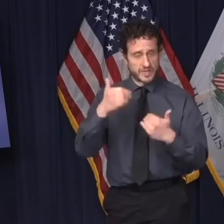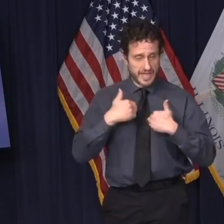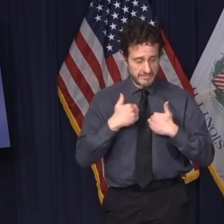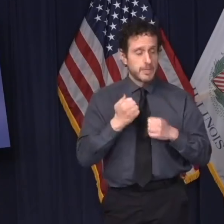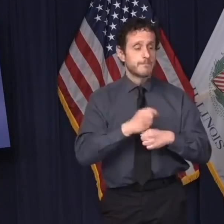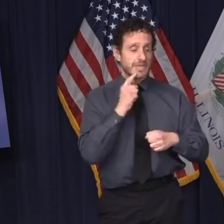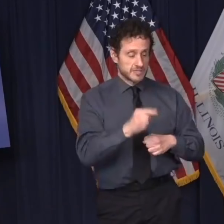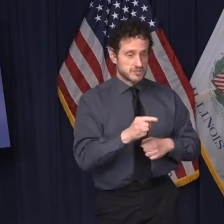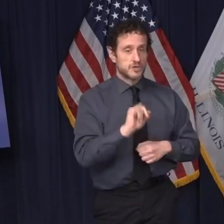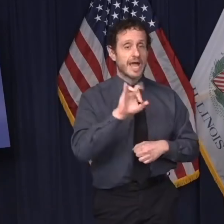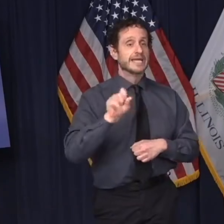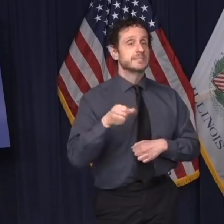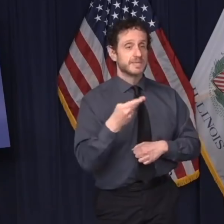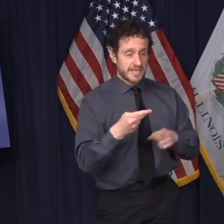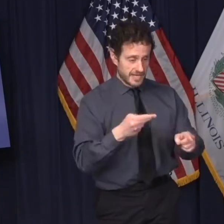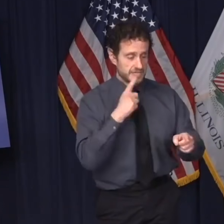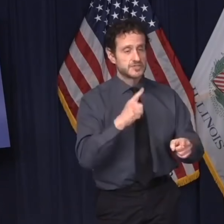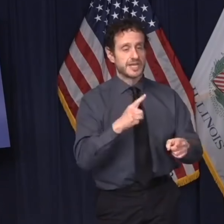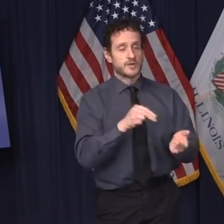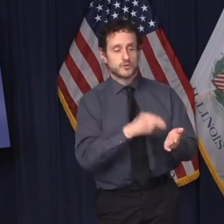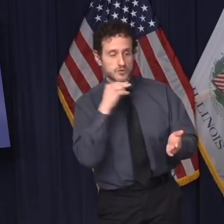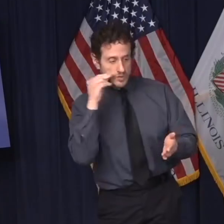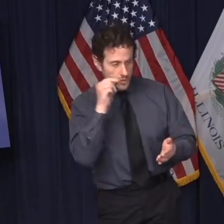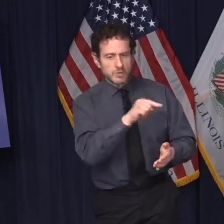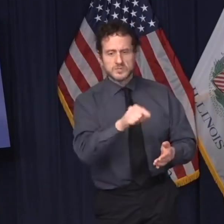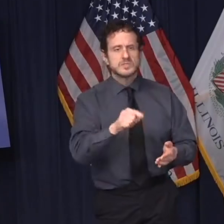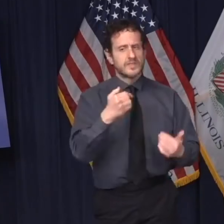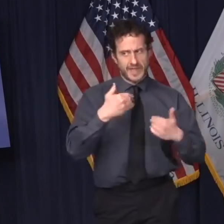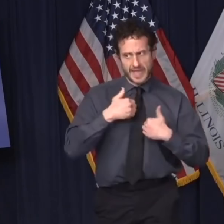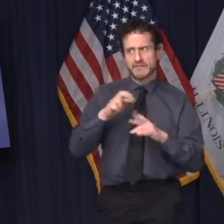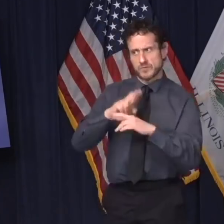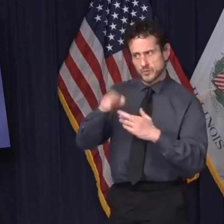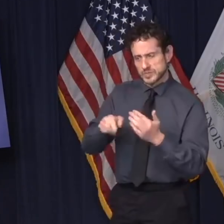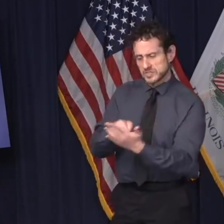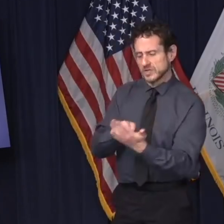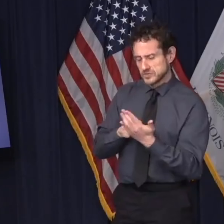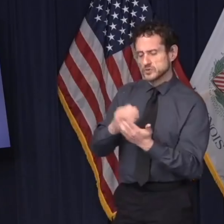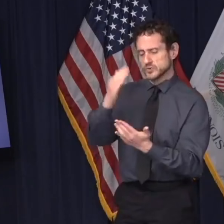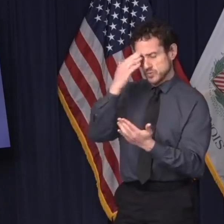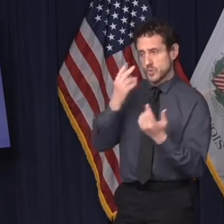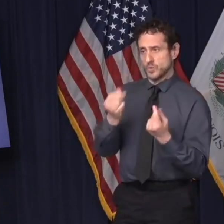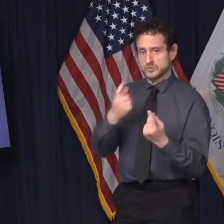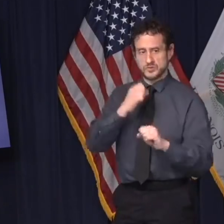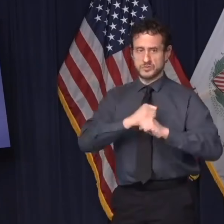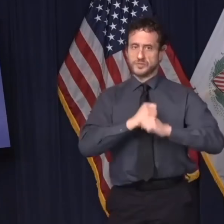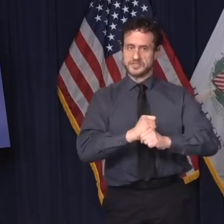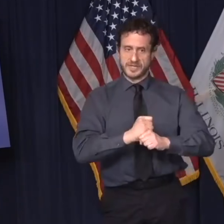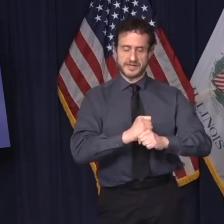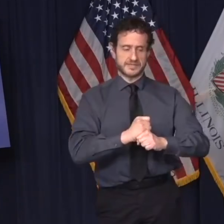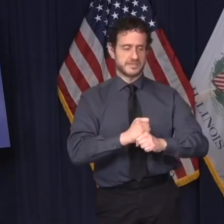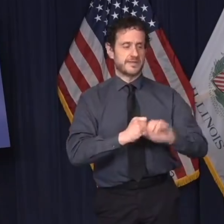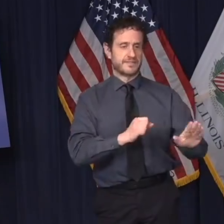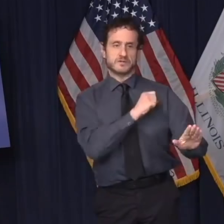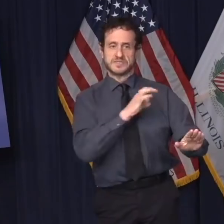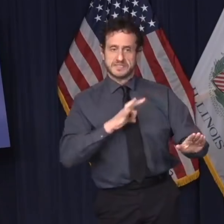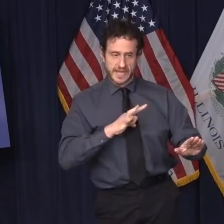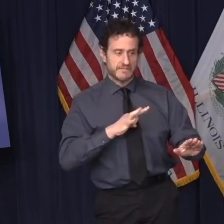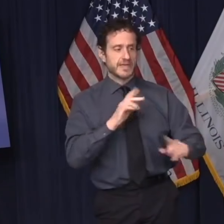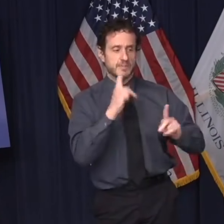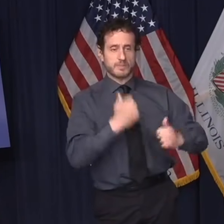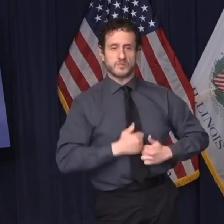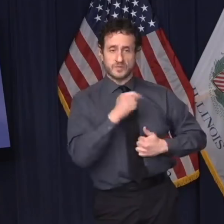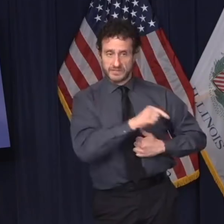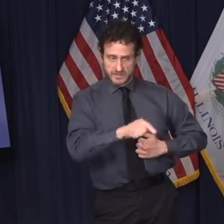care facilities have the answers that they need to act quickly and decisively to protect other staff and